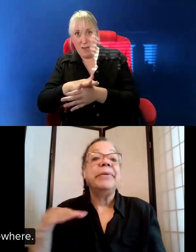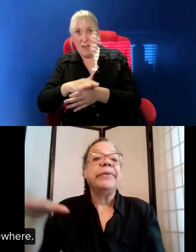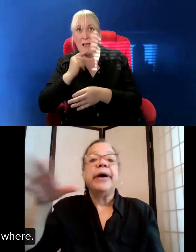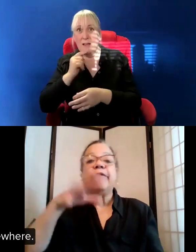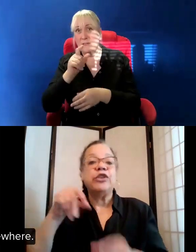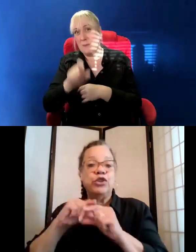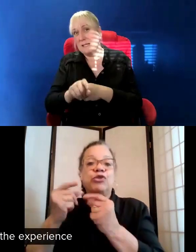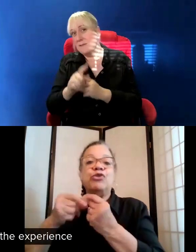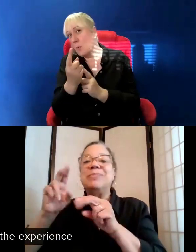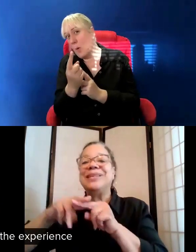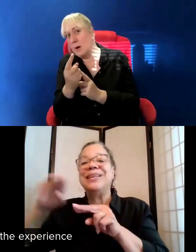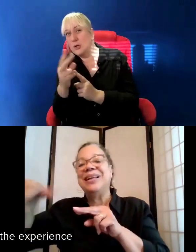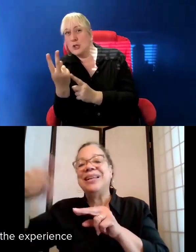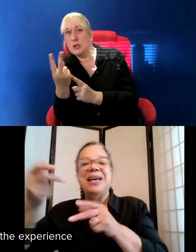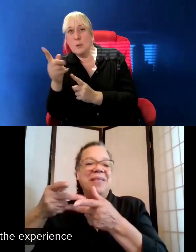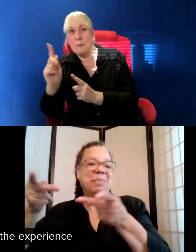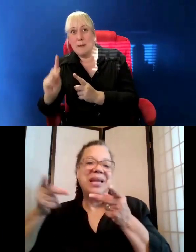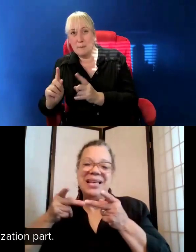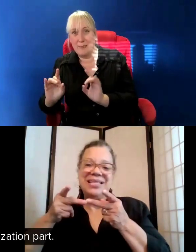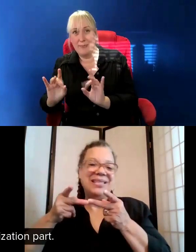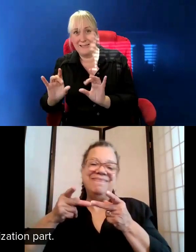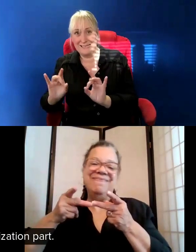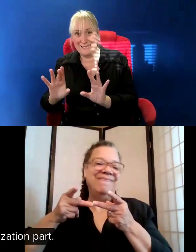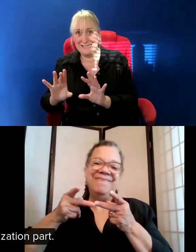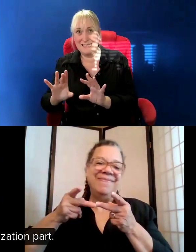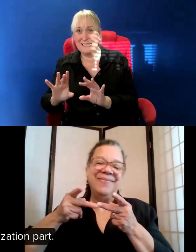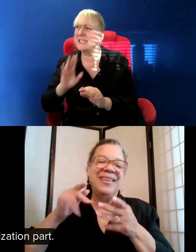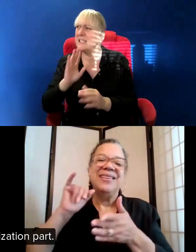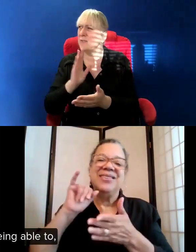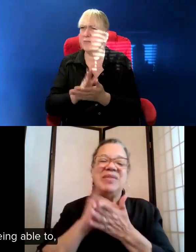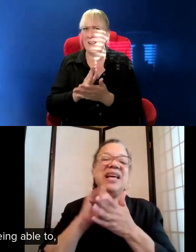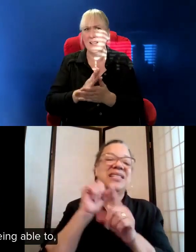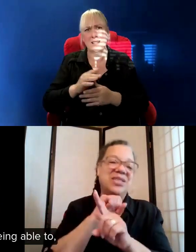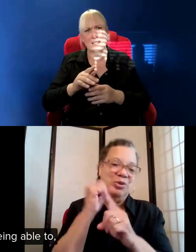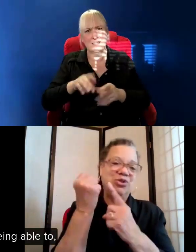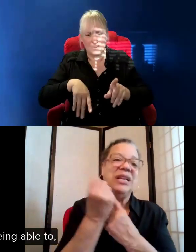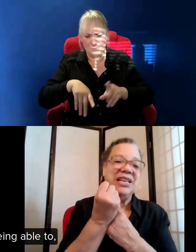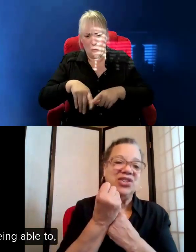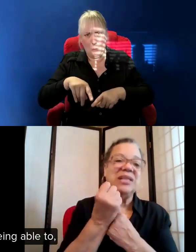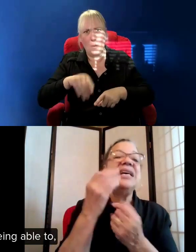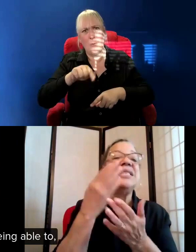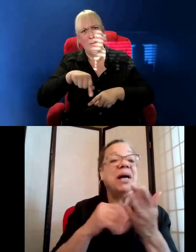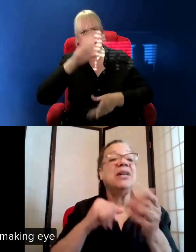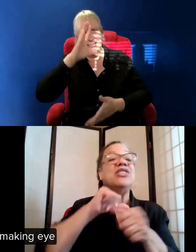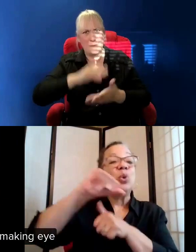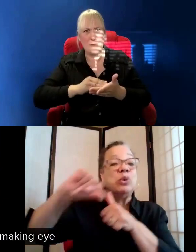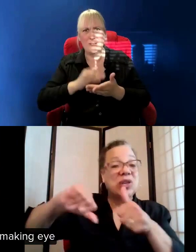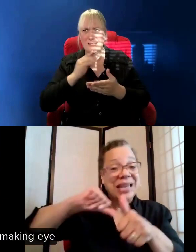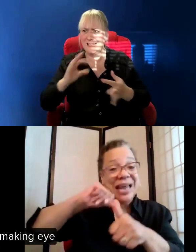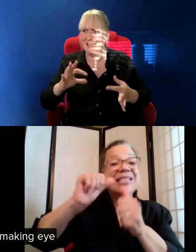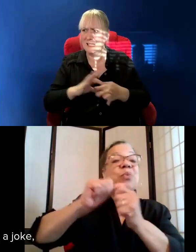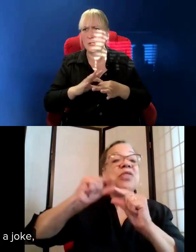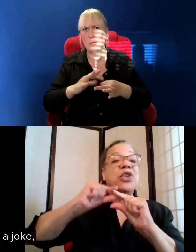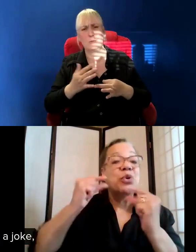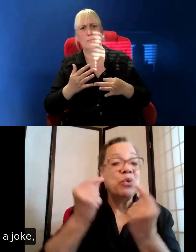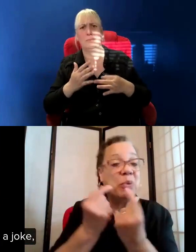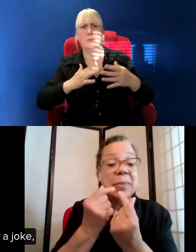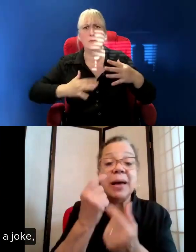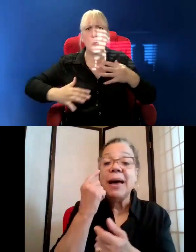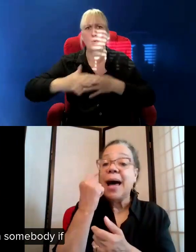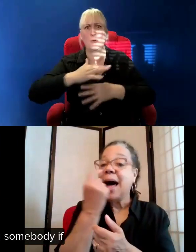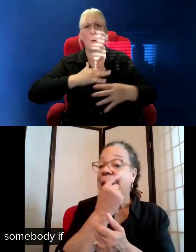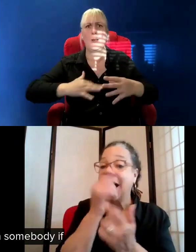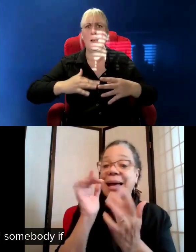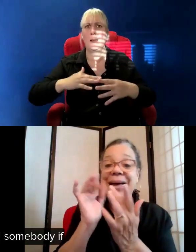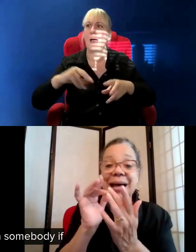sits elsewhere. So much about the experience is the socialization part. It is about being able to, whether it's making eye contact, a